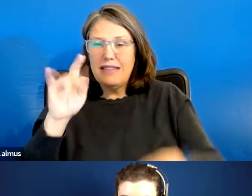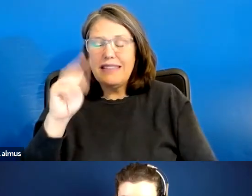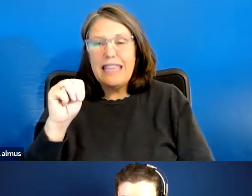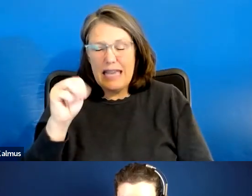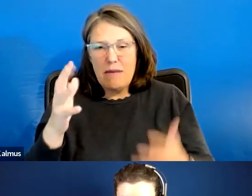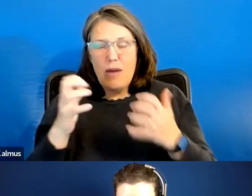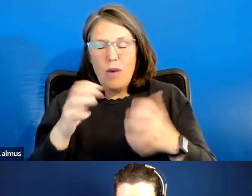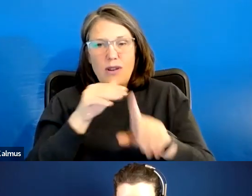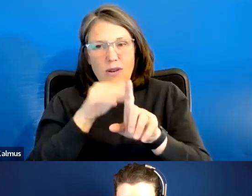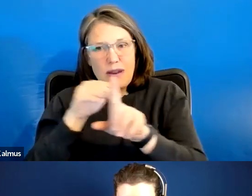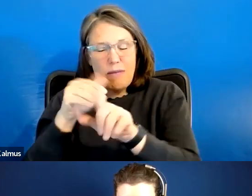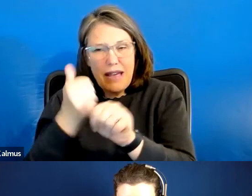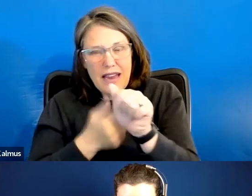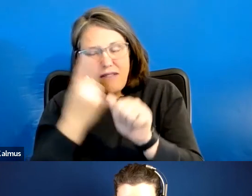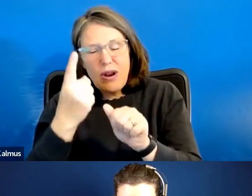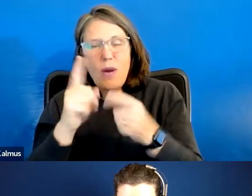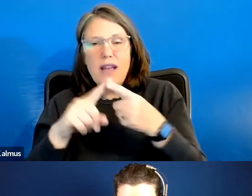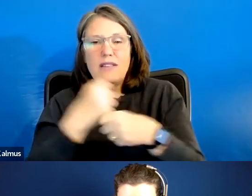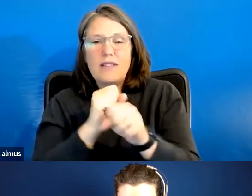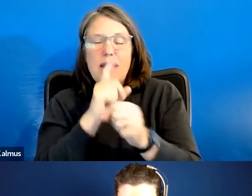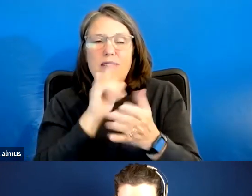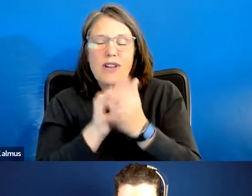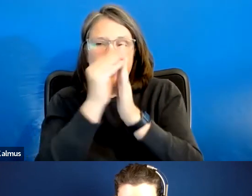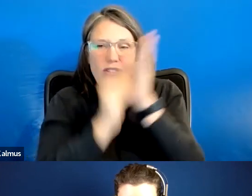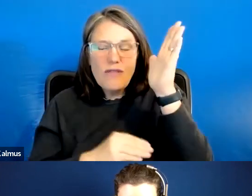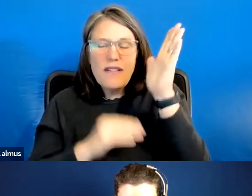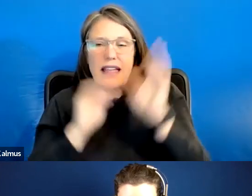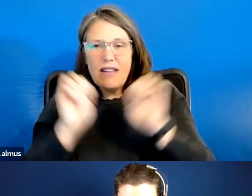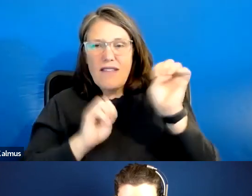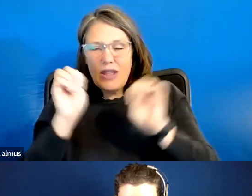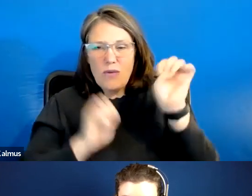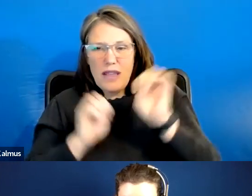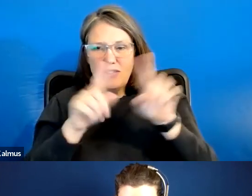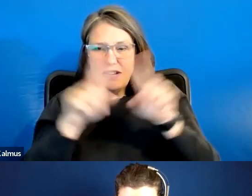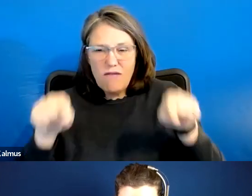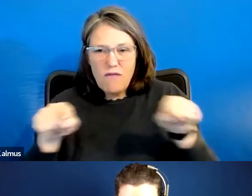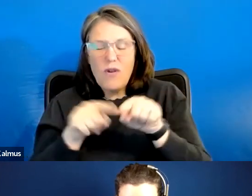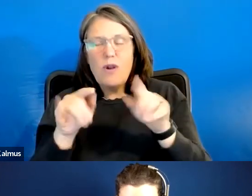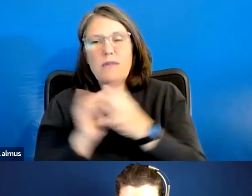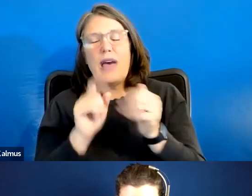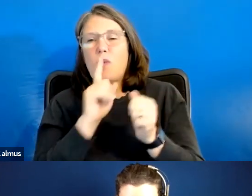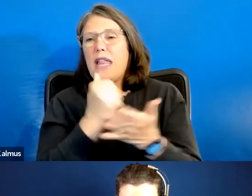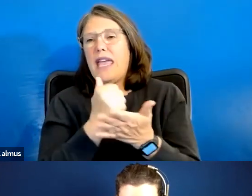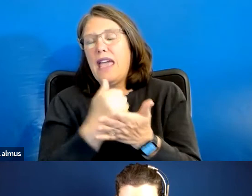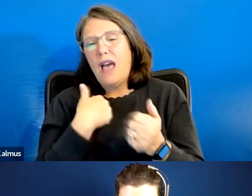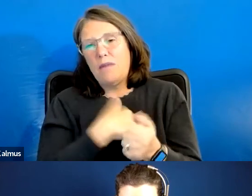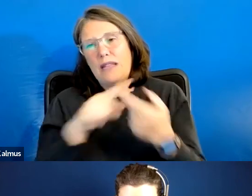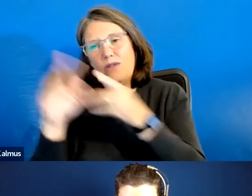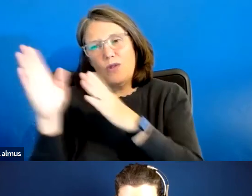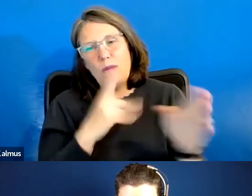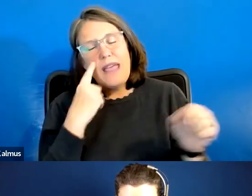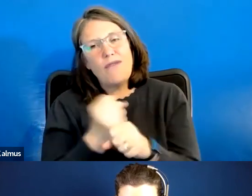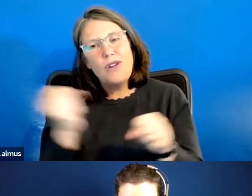want to remind everybody to make sure you fill out your evaluation forms. That really helps us plan for next